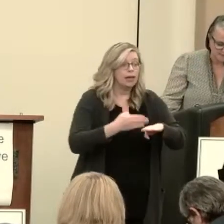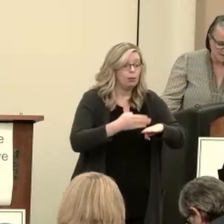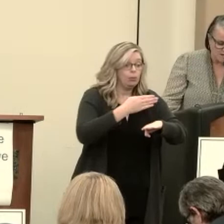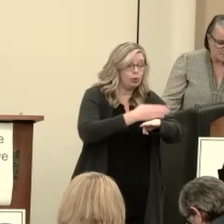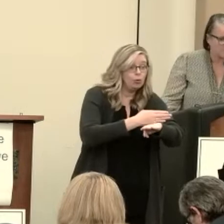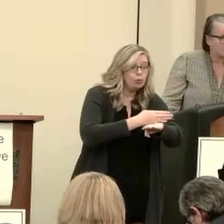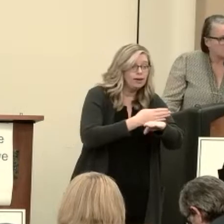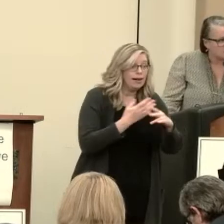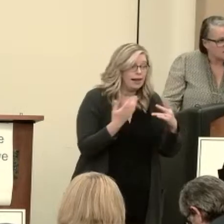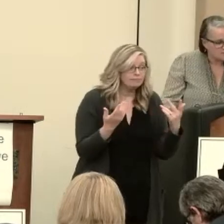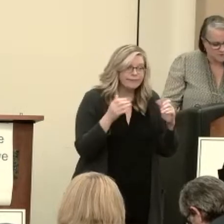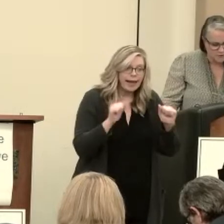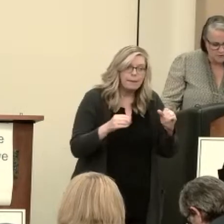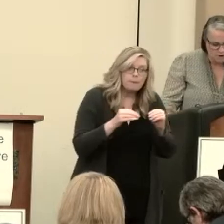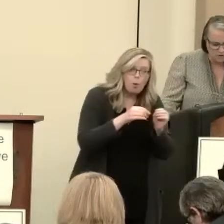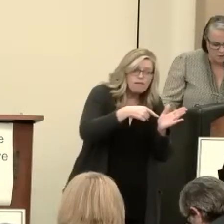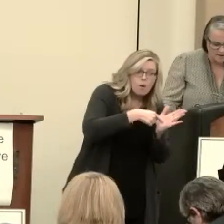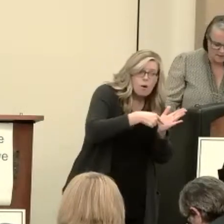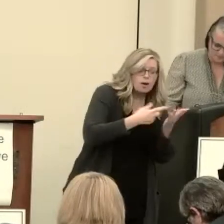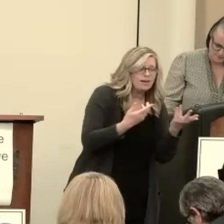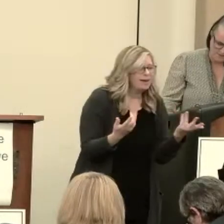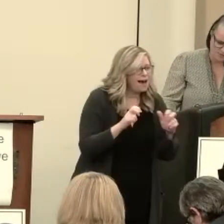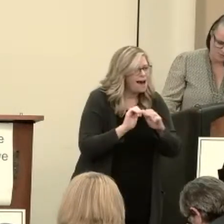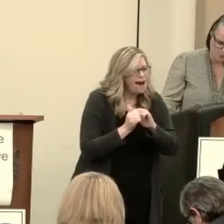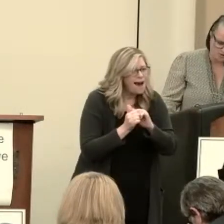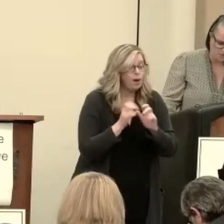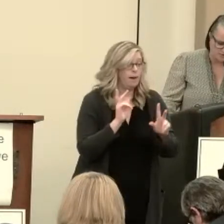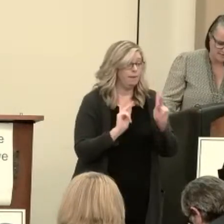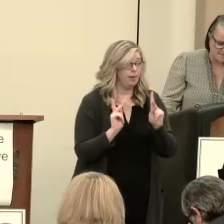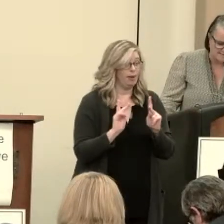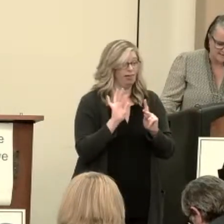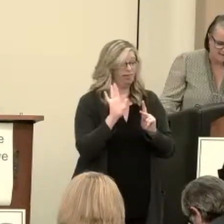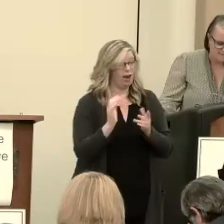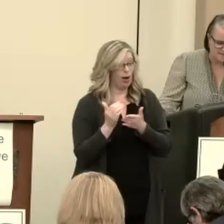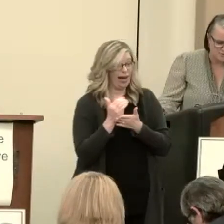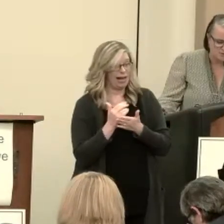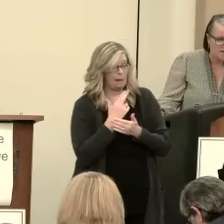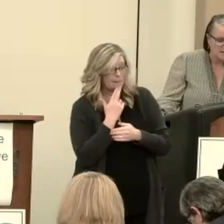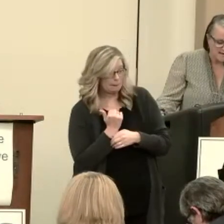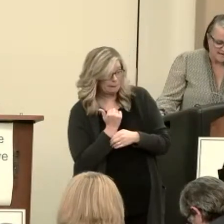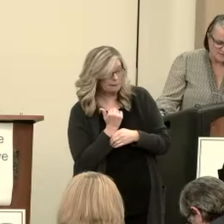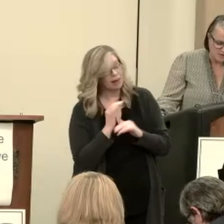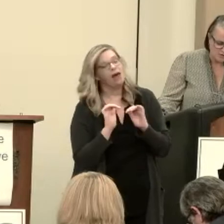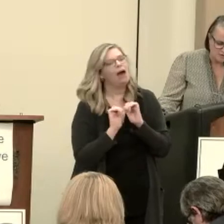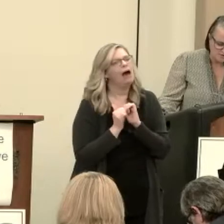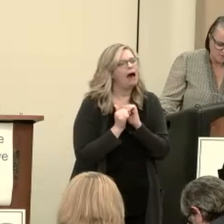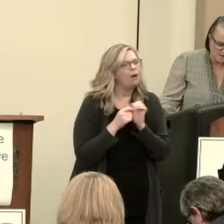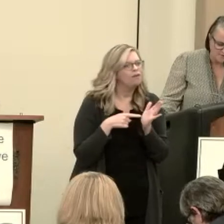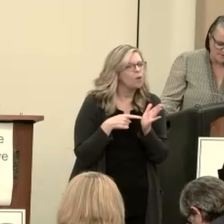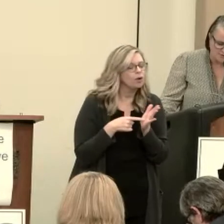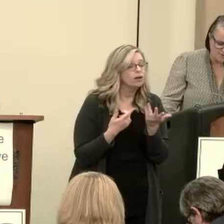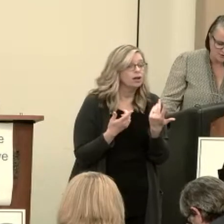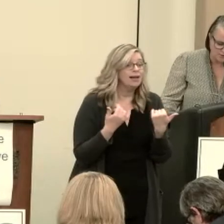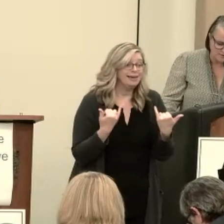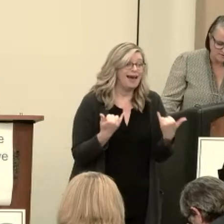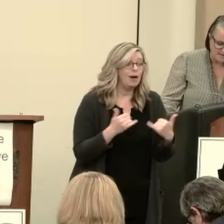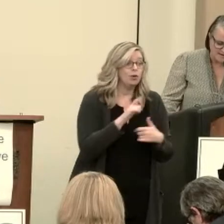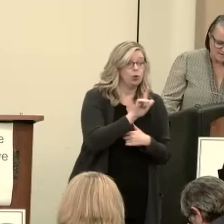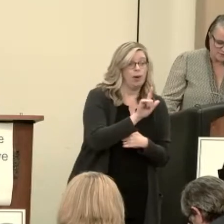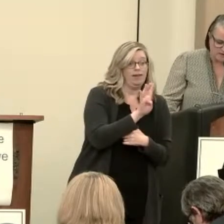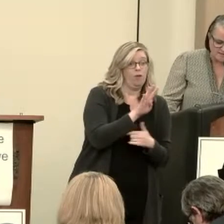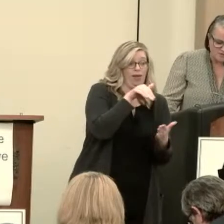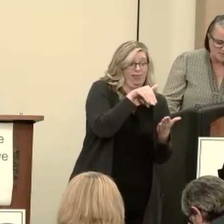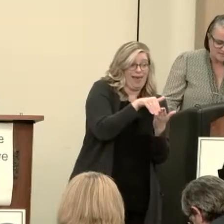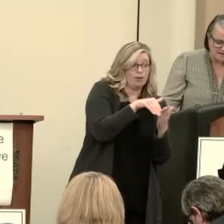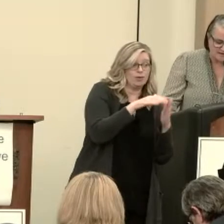promising, particularly for those on low incomes. It is reported over the last decade, Manitoba has lost 24,000 housing units